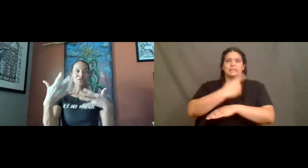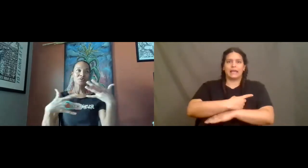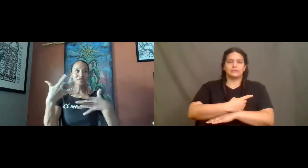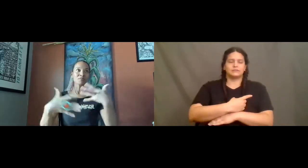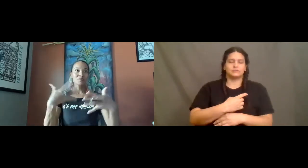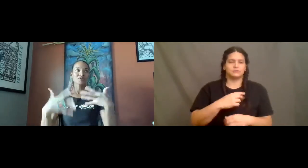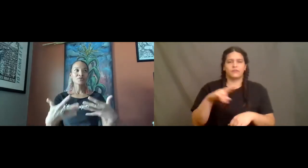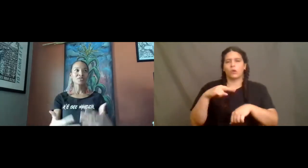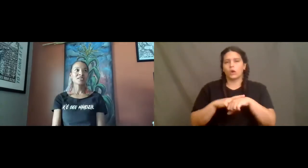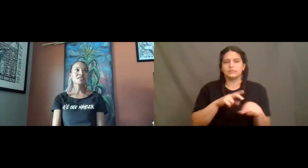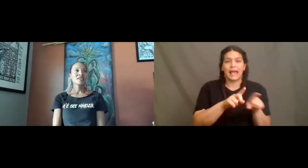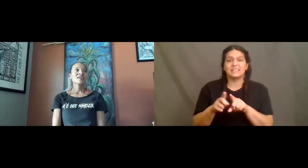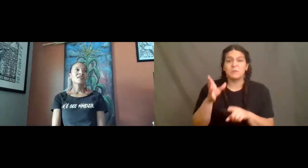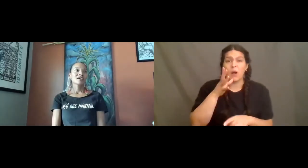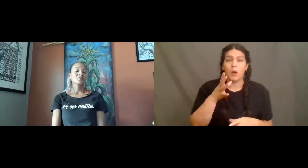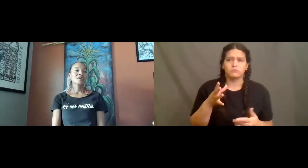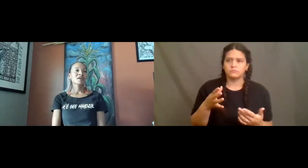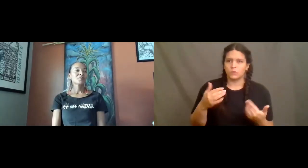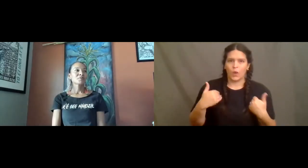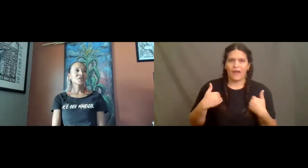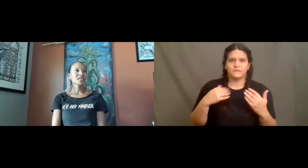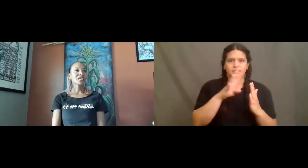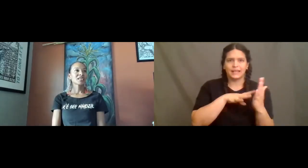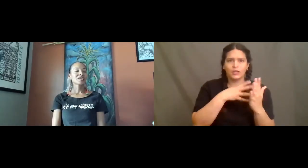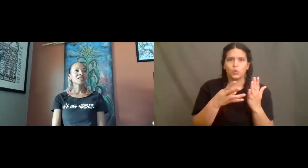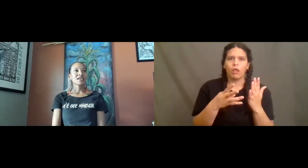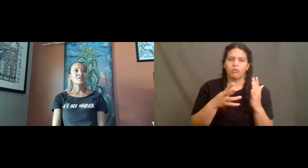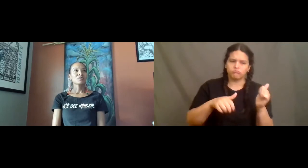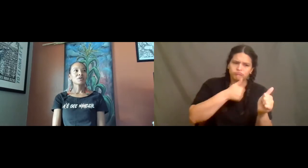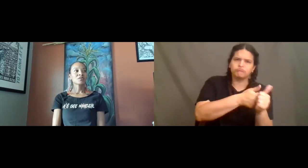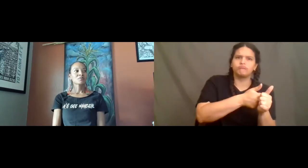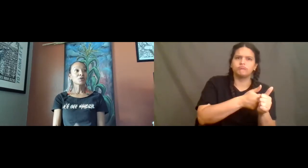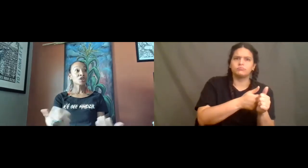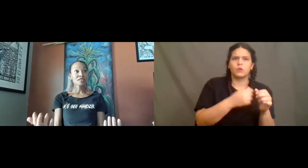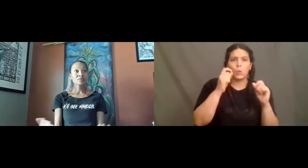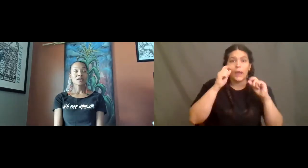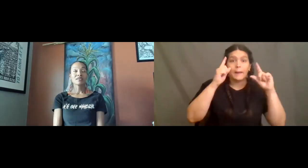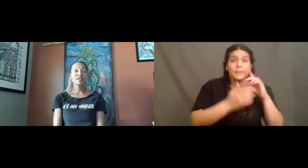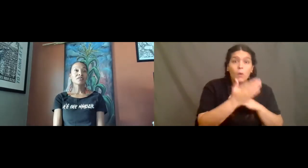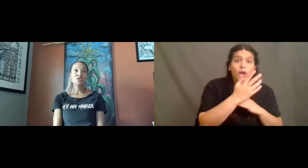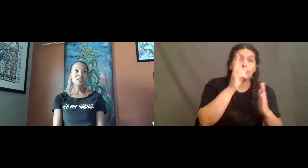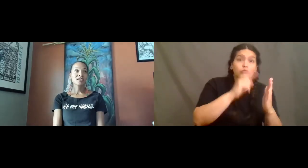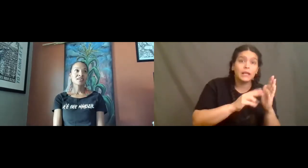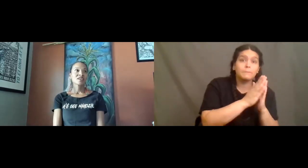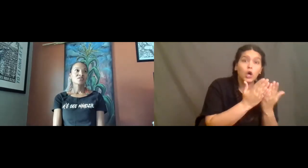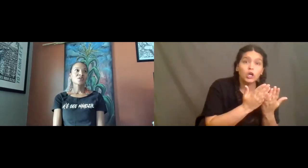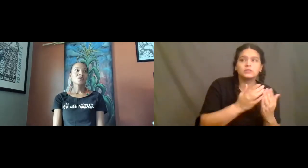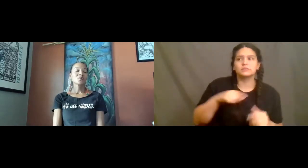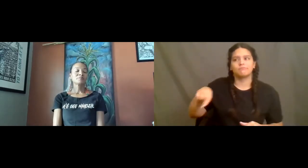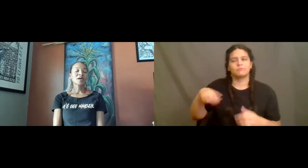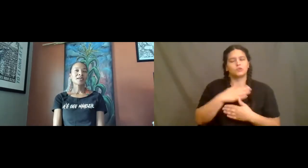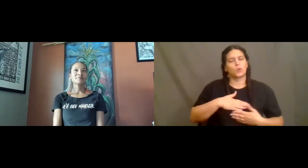you're as a mom, you're in a routine. We get up in the morning and we read books. He loves to read.